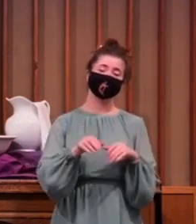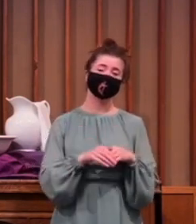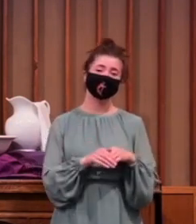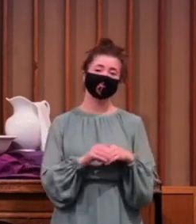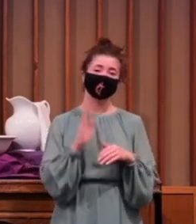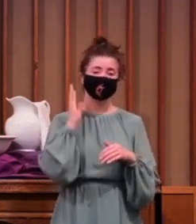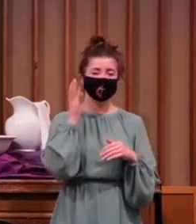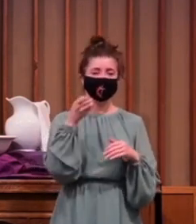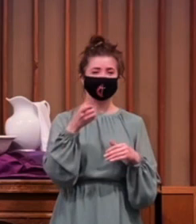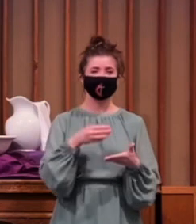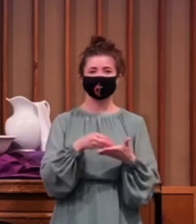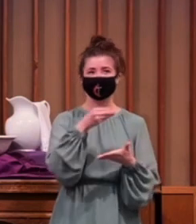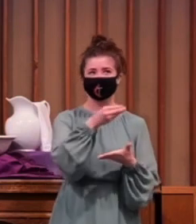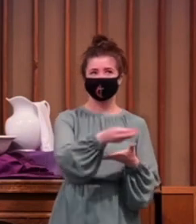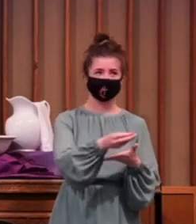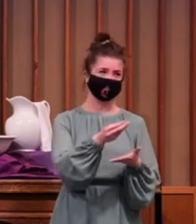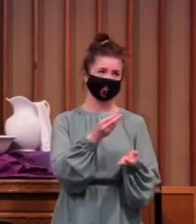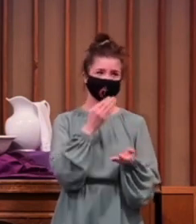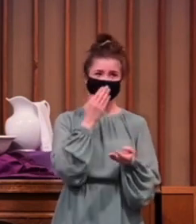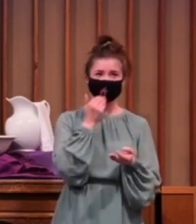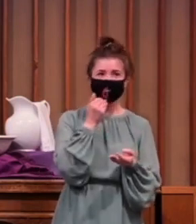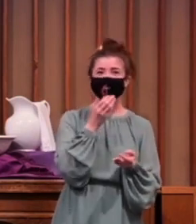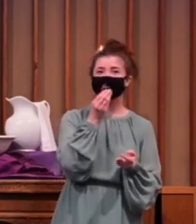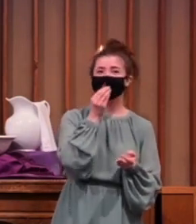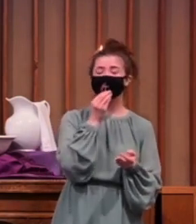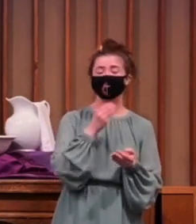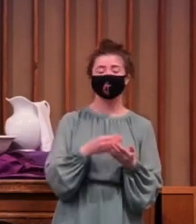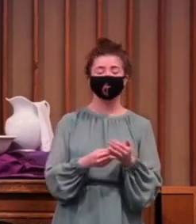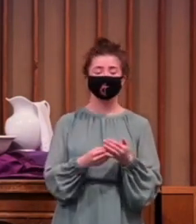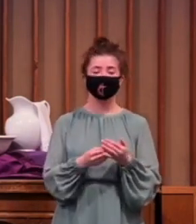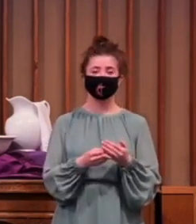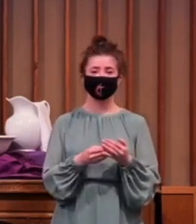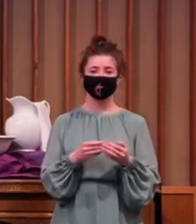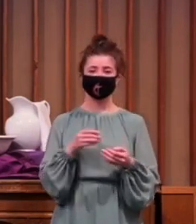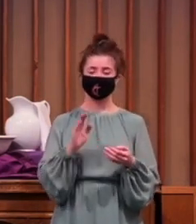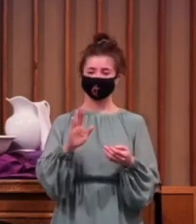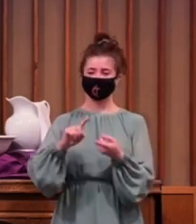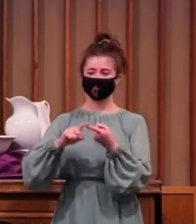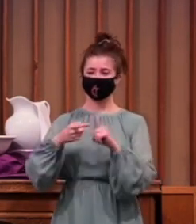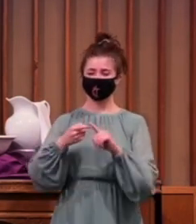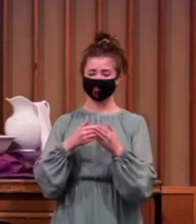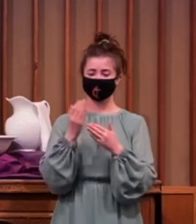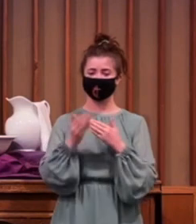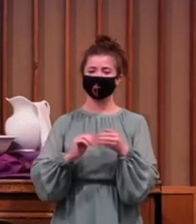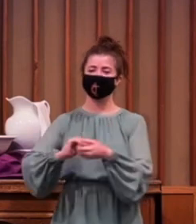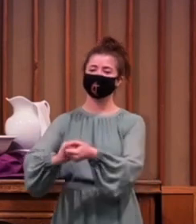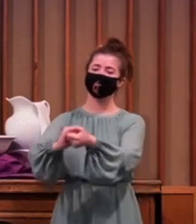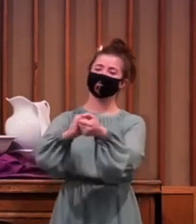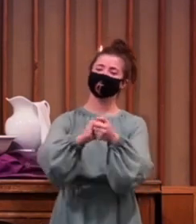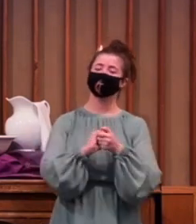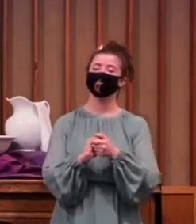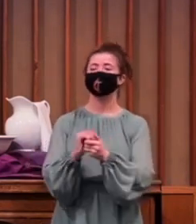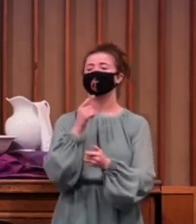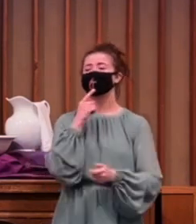have ordered dessert? Would you have held your friends' hands and told them how